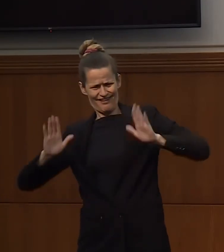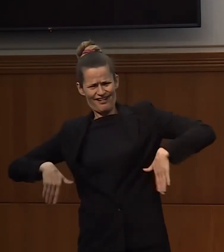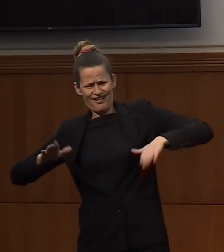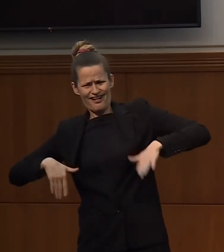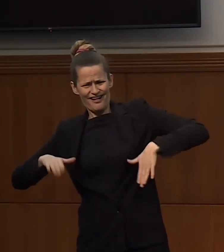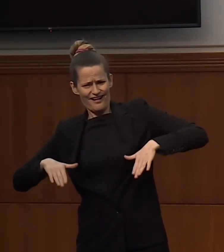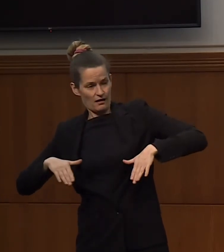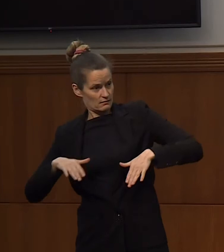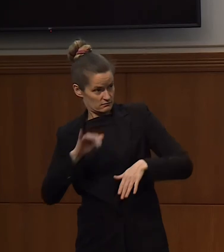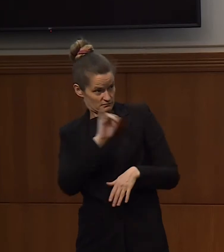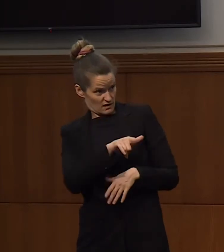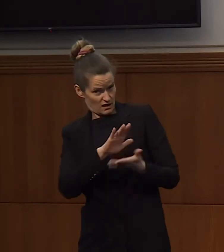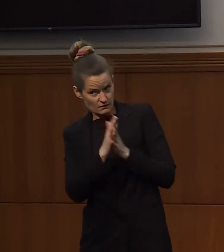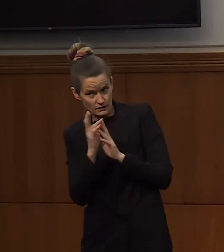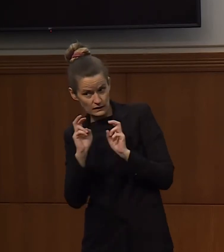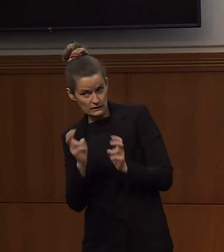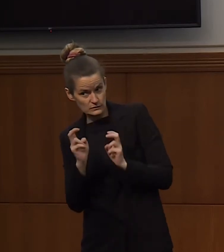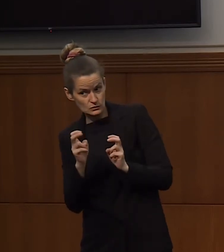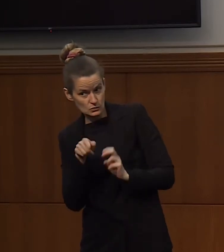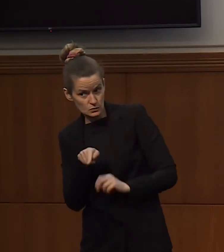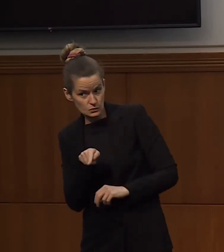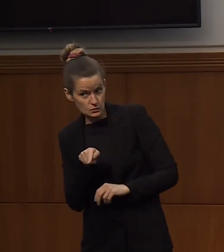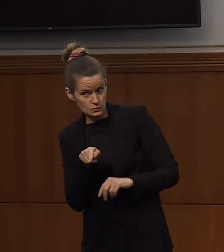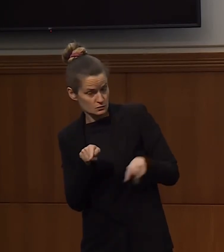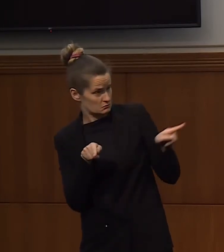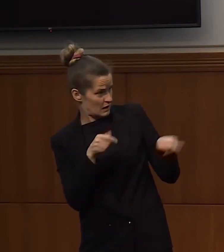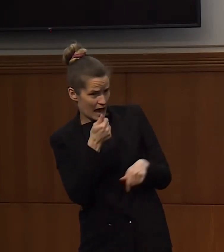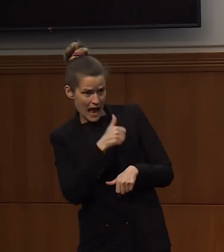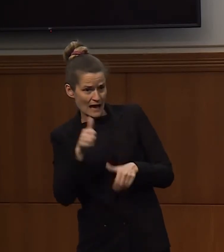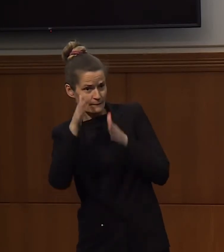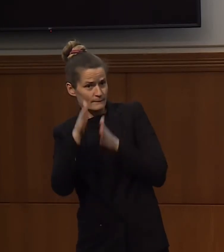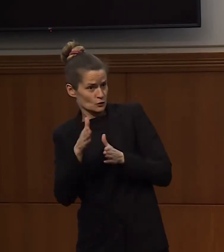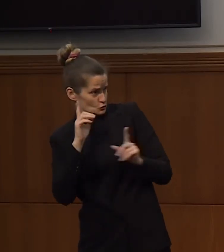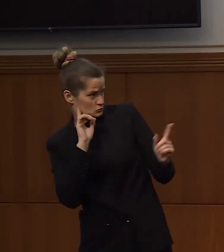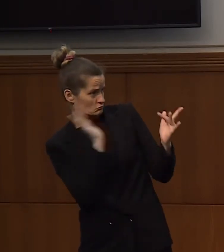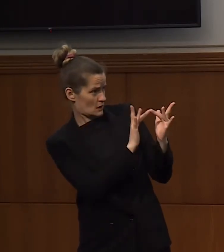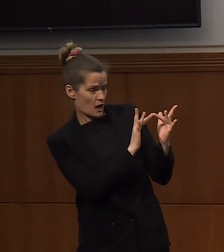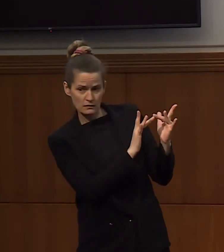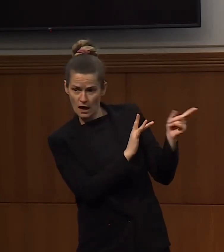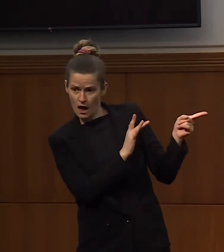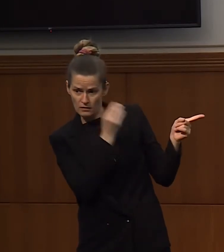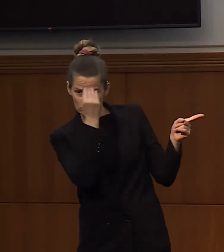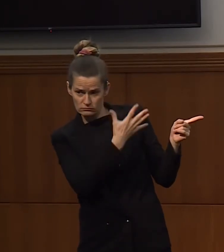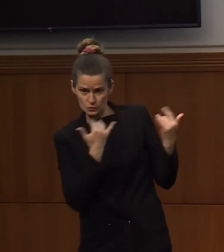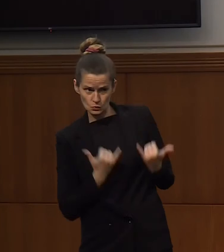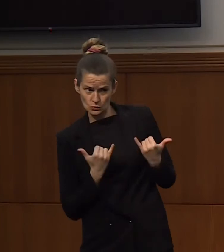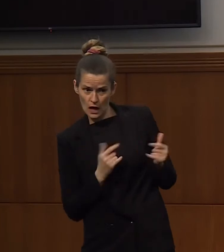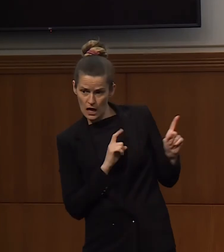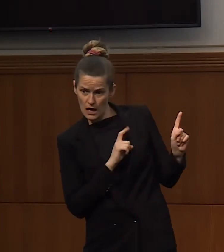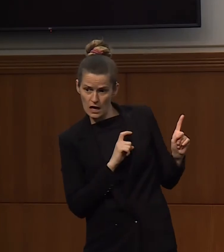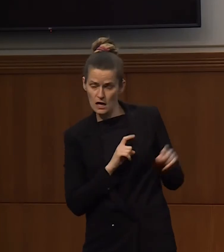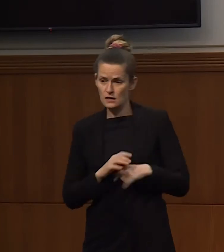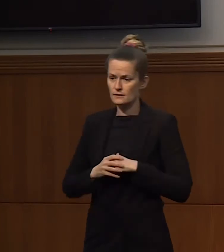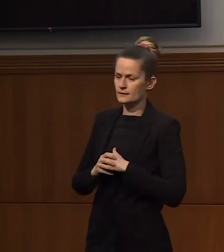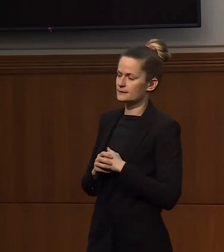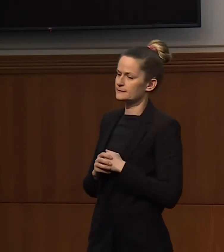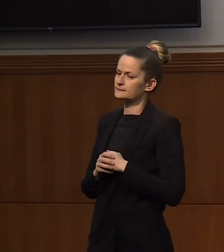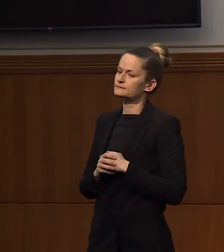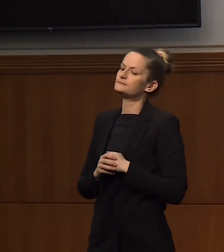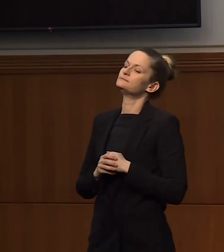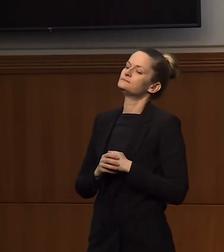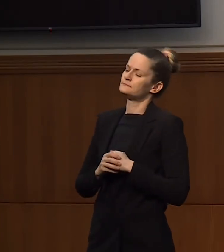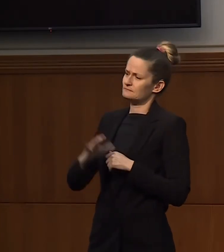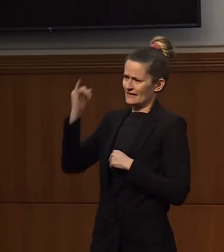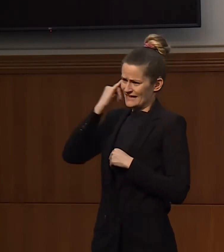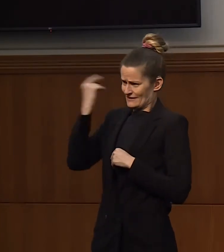received enough number of calls regarding this specific issue today? So if anybody finds themselves in that situation,